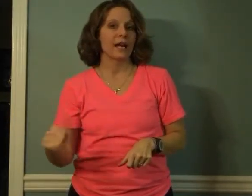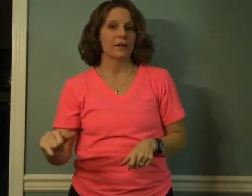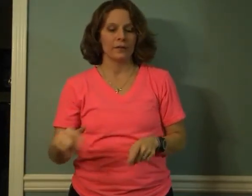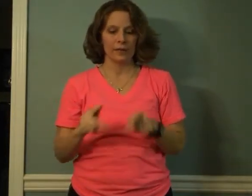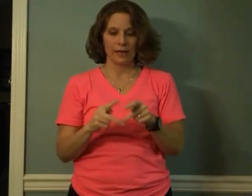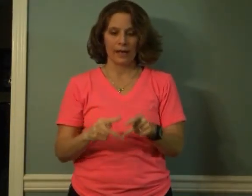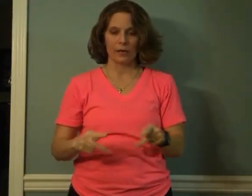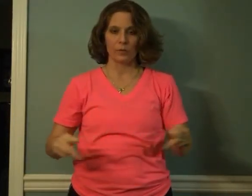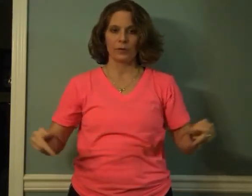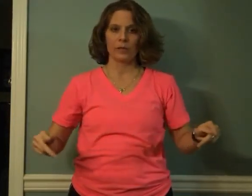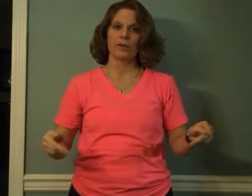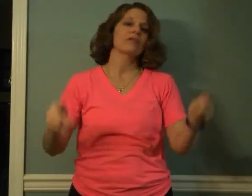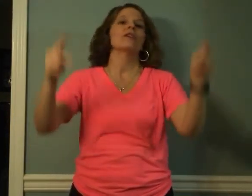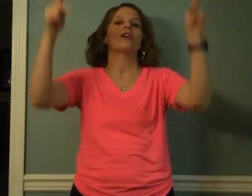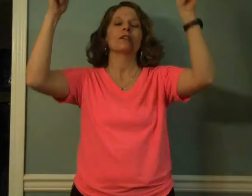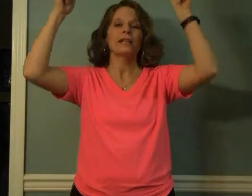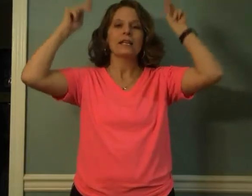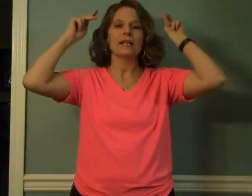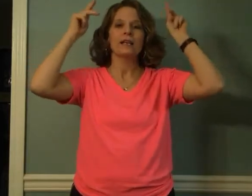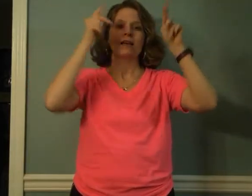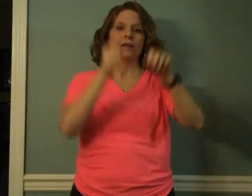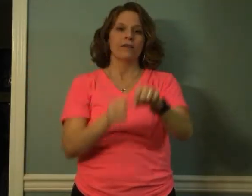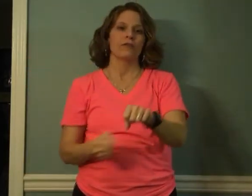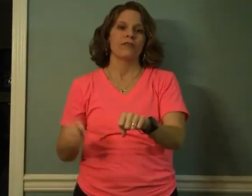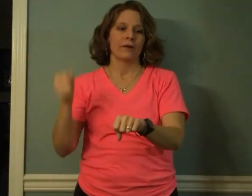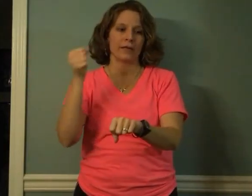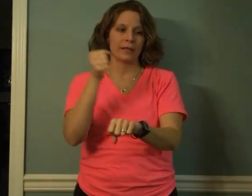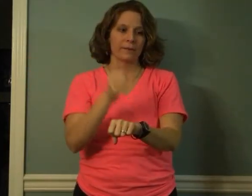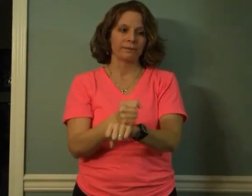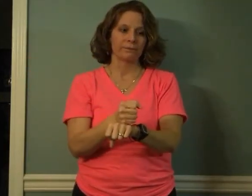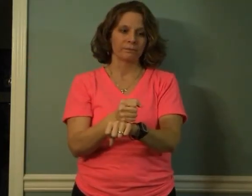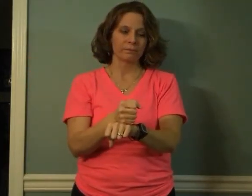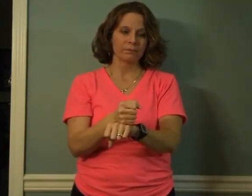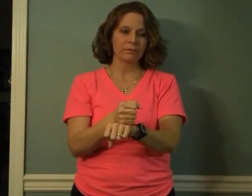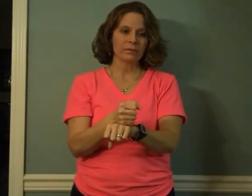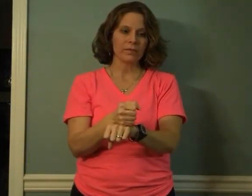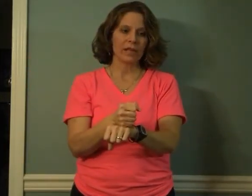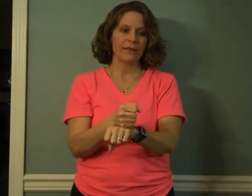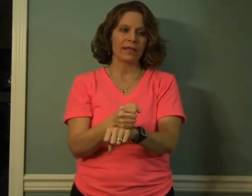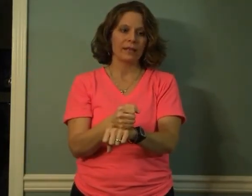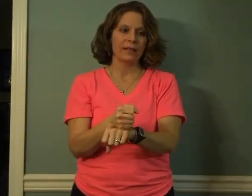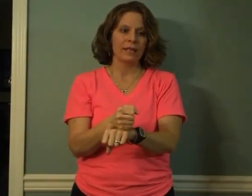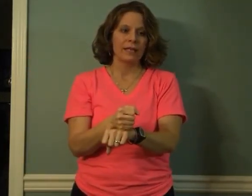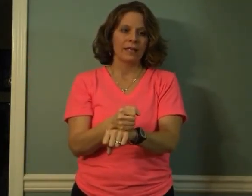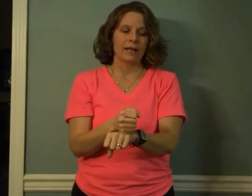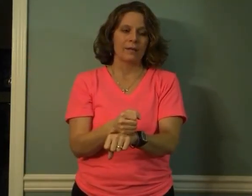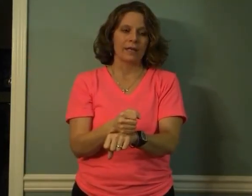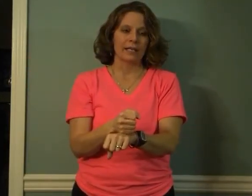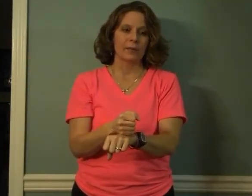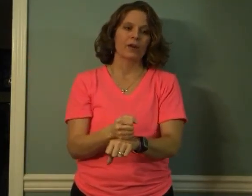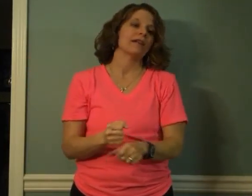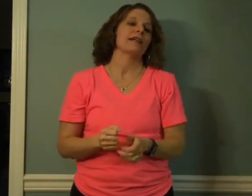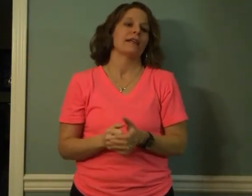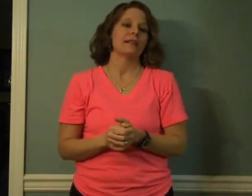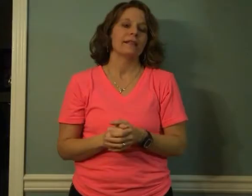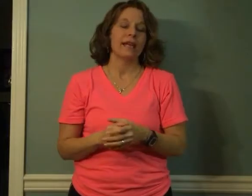Jamestown and Plymouth Colony founded. And then the next part is Age